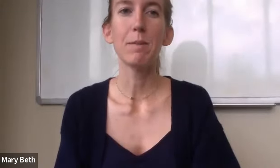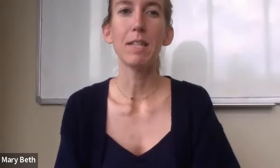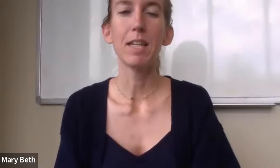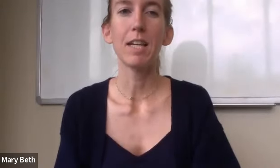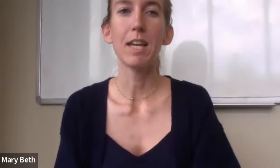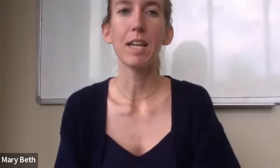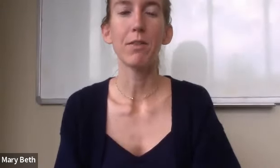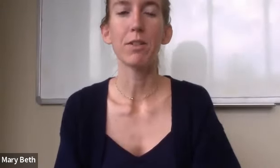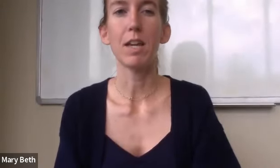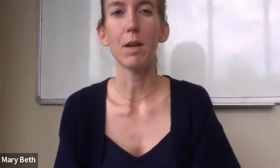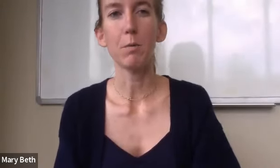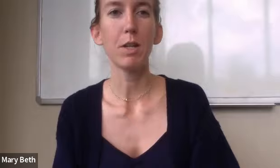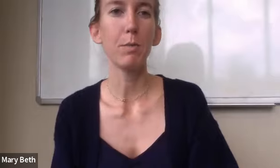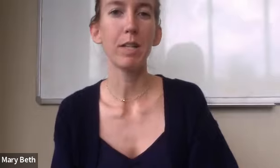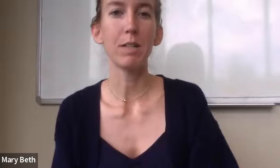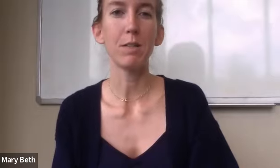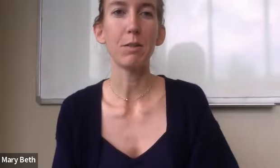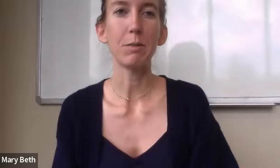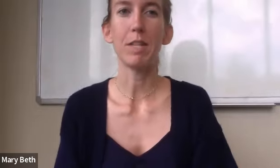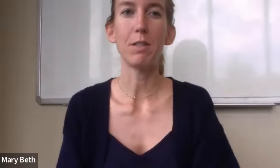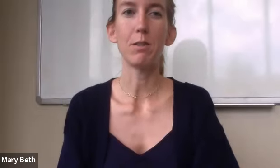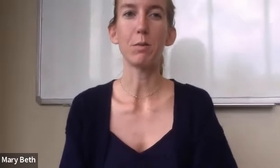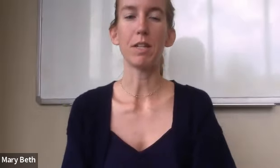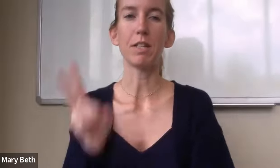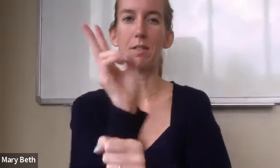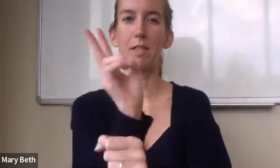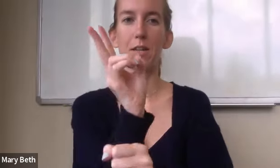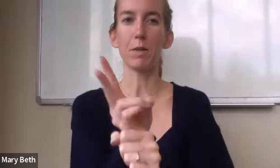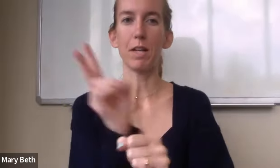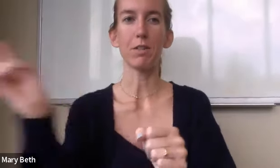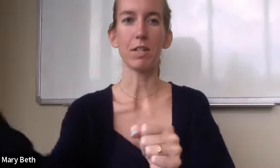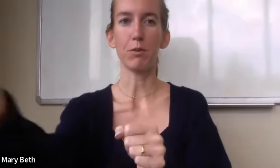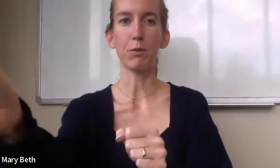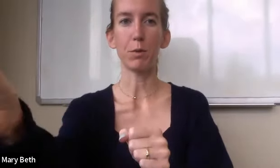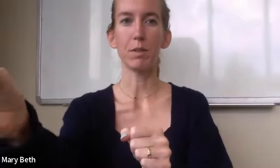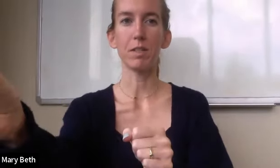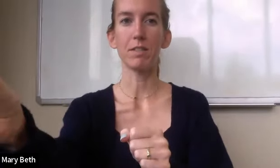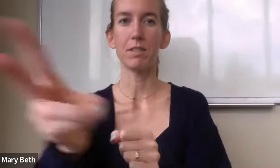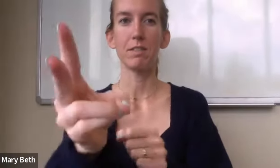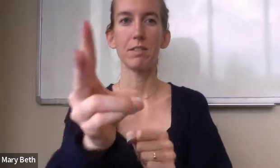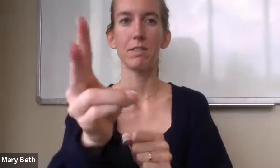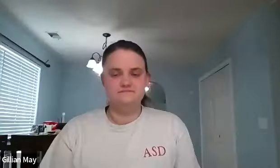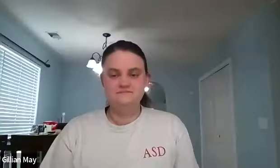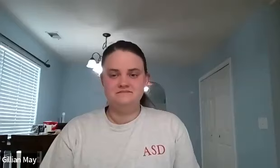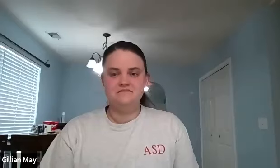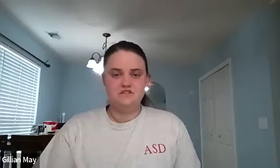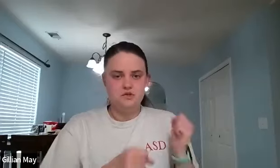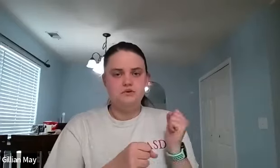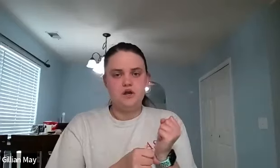a thing, like if you're saying, what are you planning to do in 2 years? Like you would actually go forward? So you would